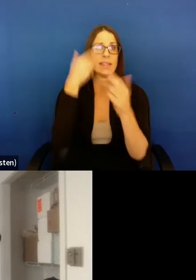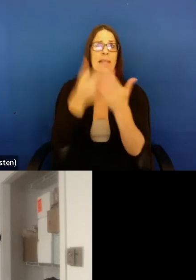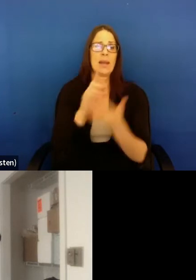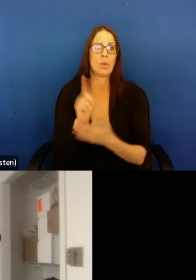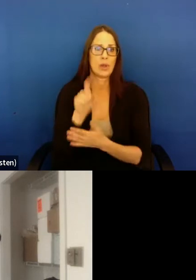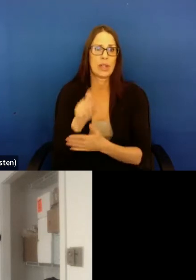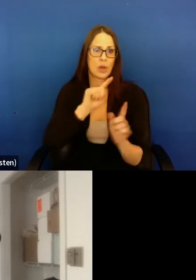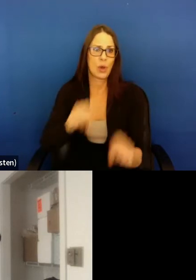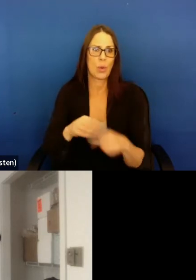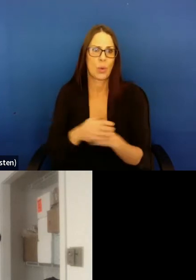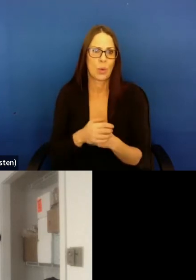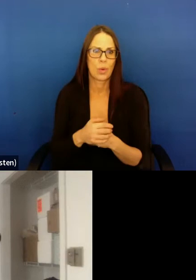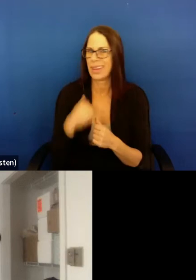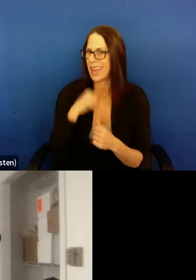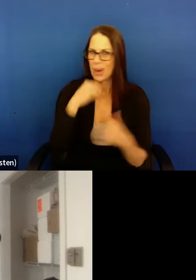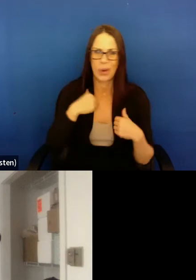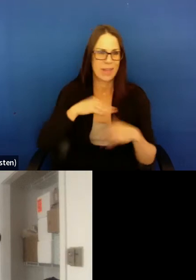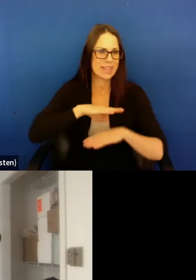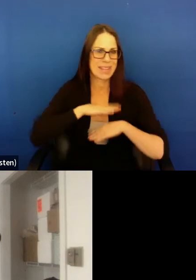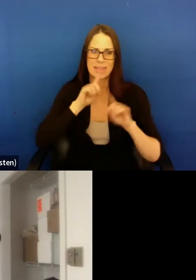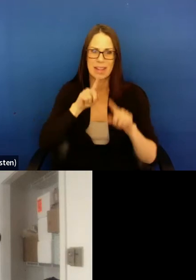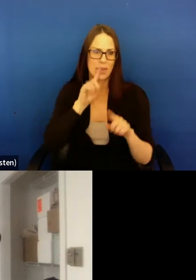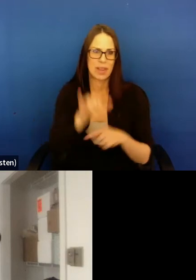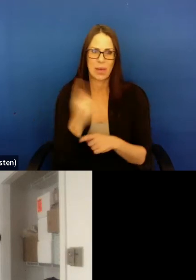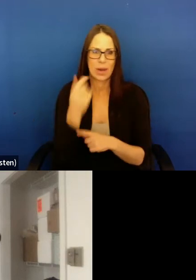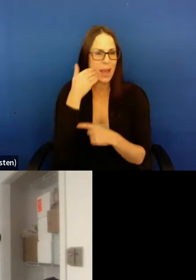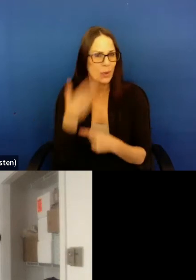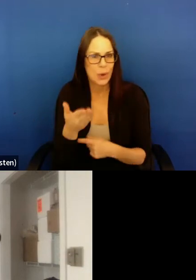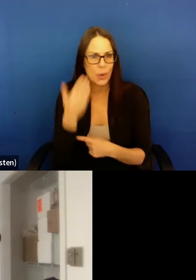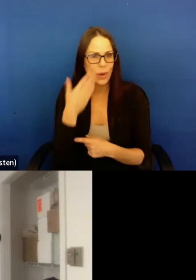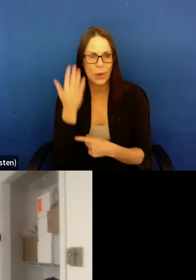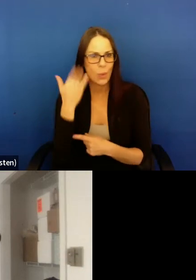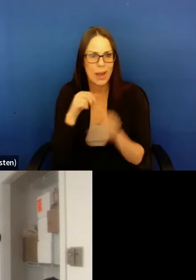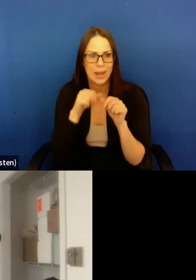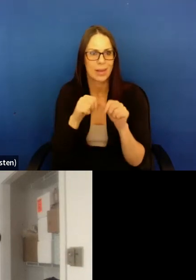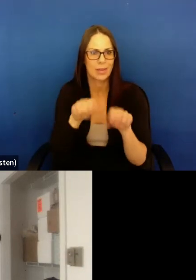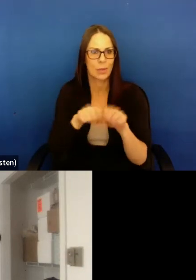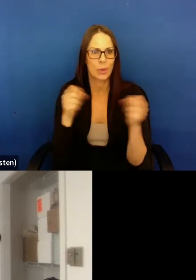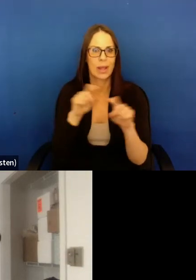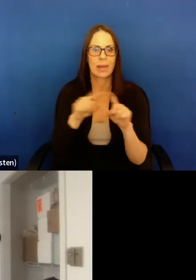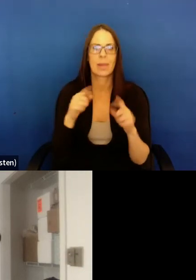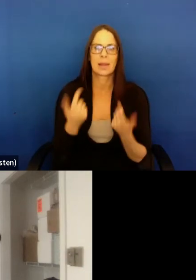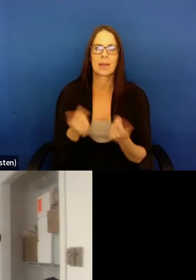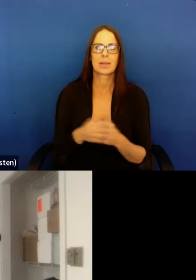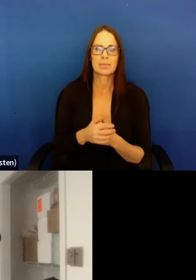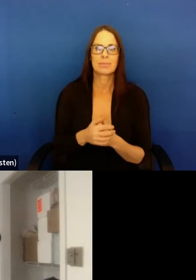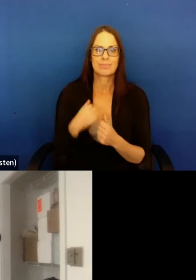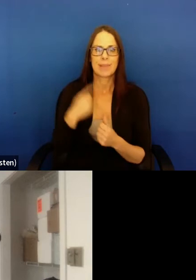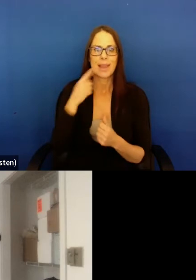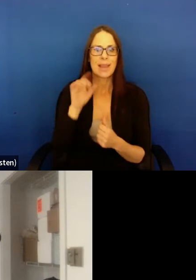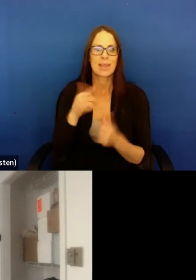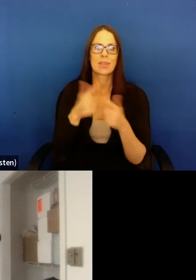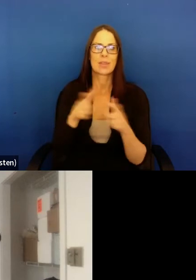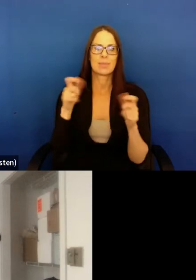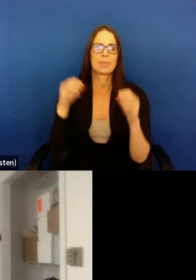I don't have a satisfying answer for this one. I don't know. I don't know why they're breaking. But again, I think there's a larger discussion that we need to